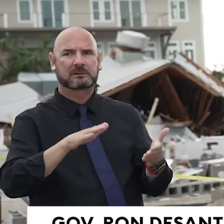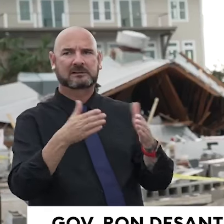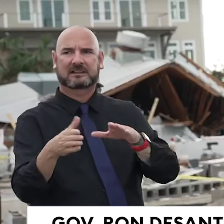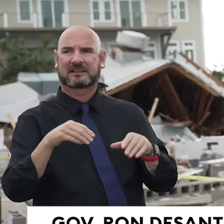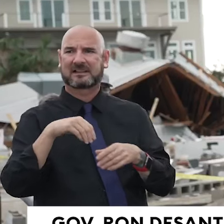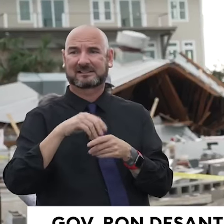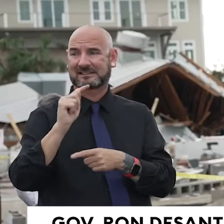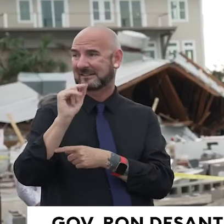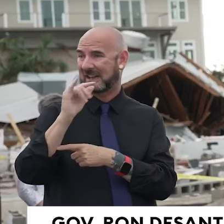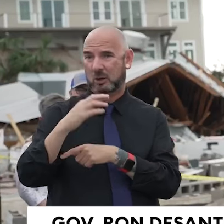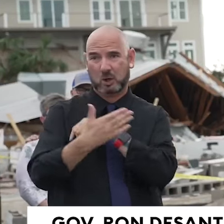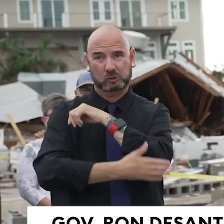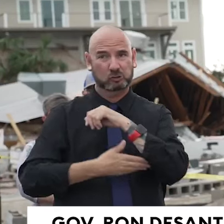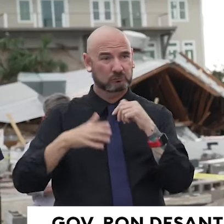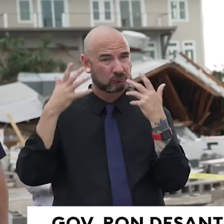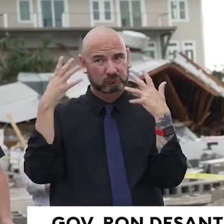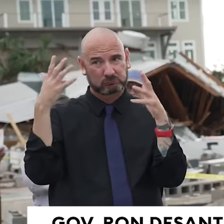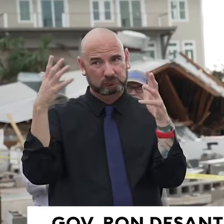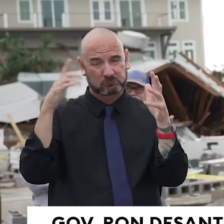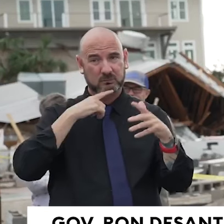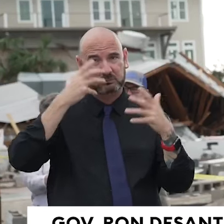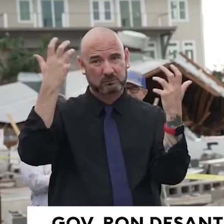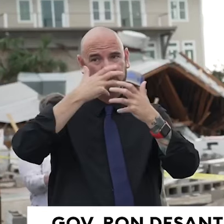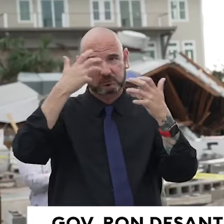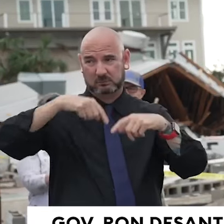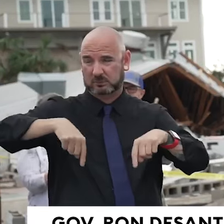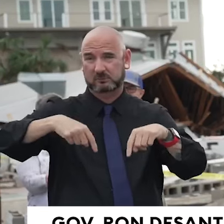is honestly remarkable when you consider